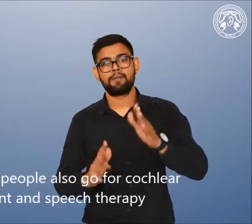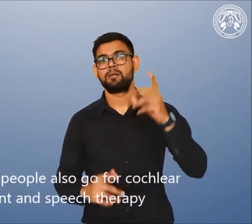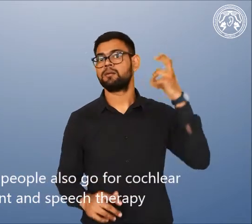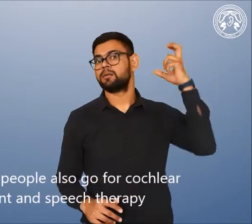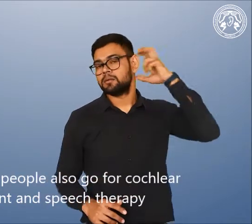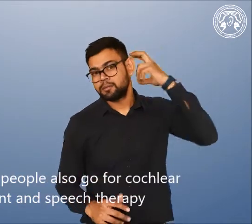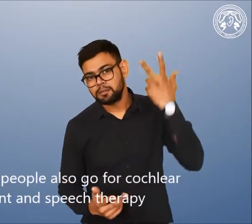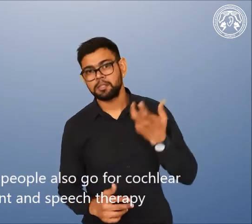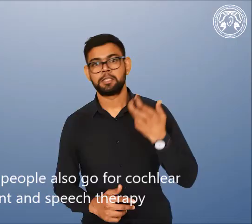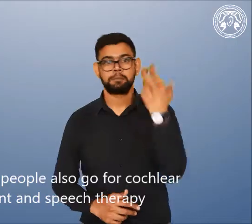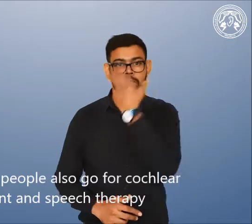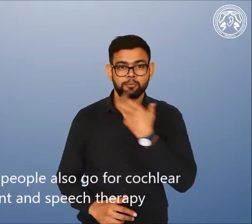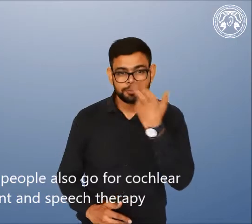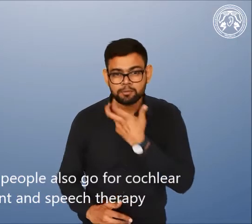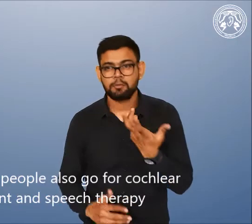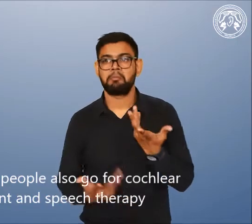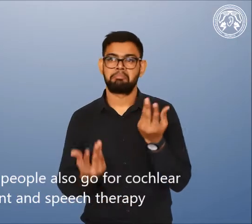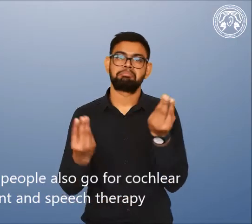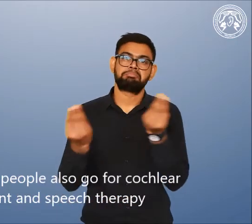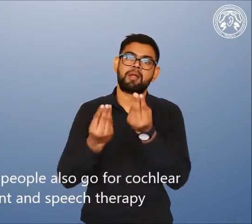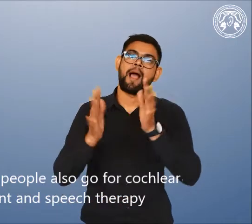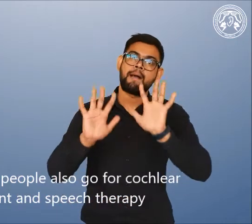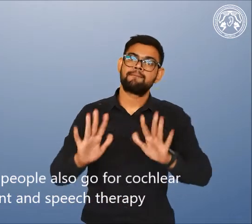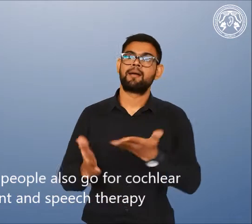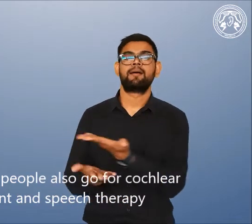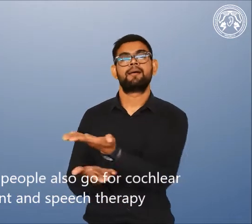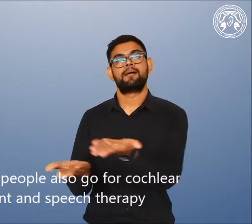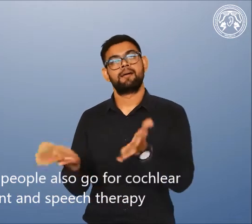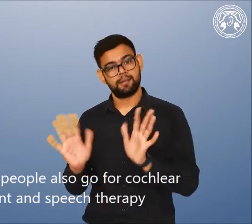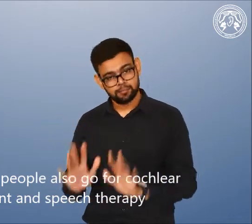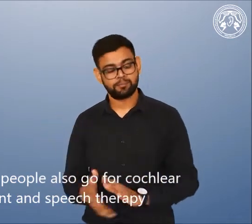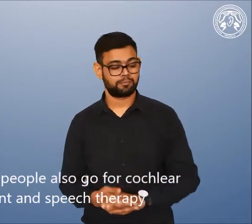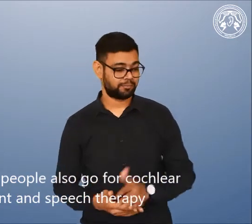A few deaf people also go for cochlear implant and speech therapy.